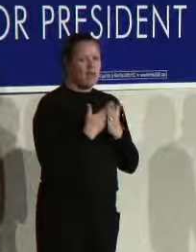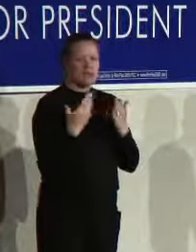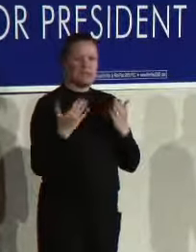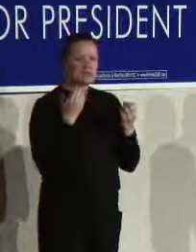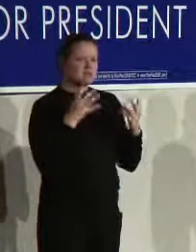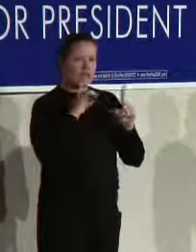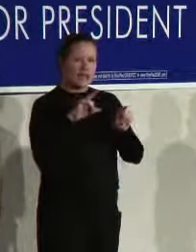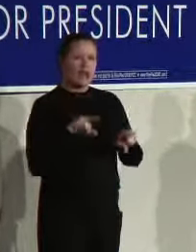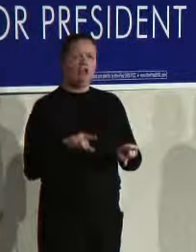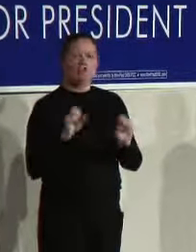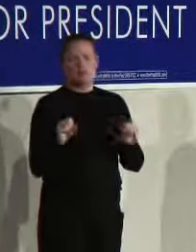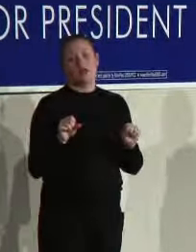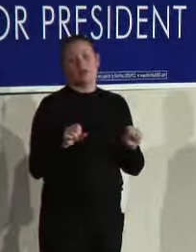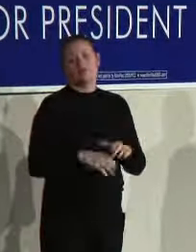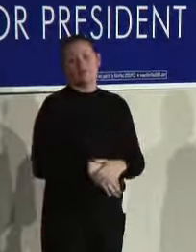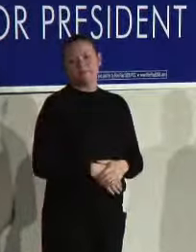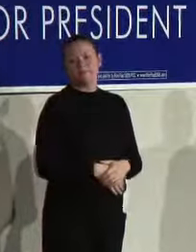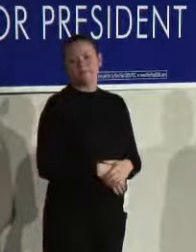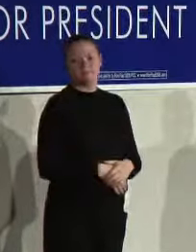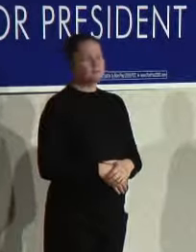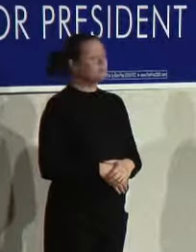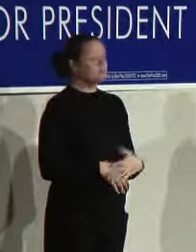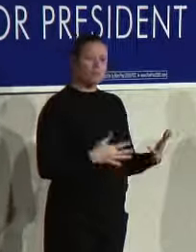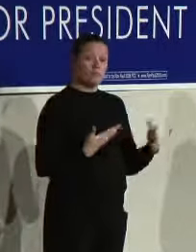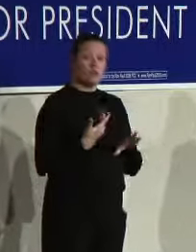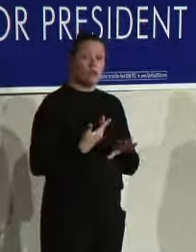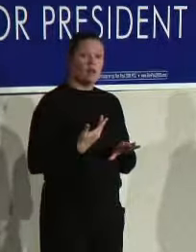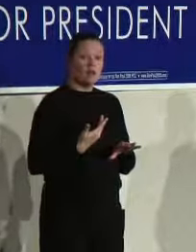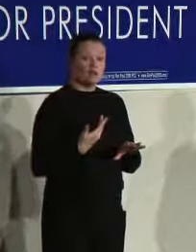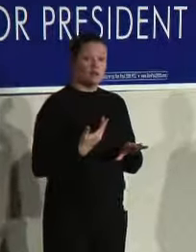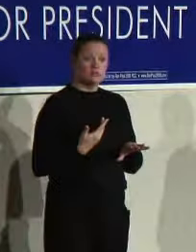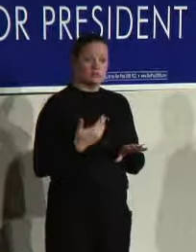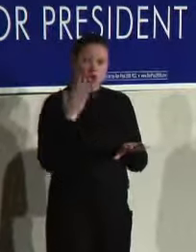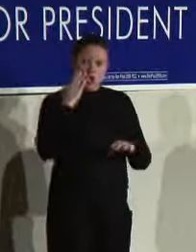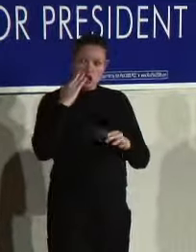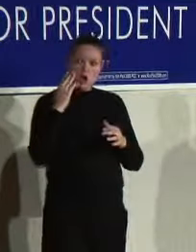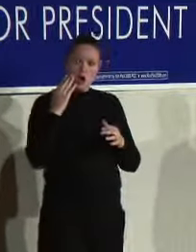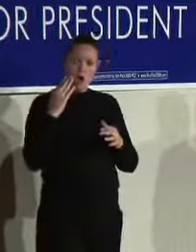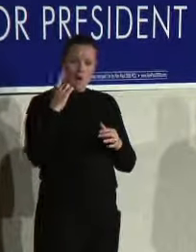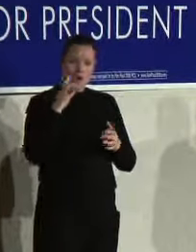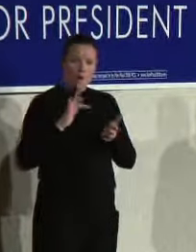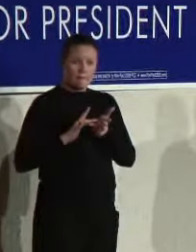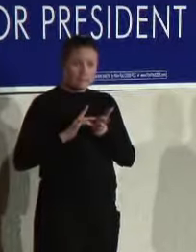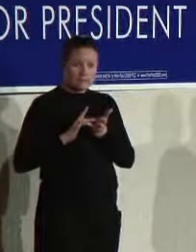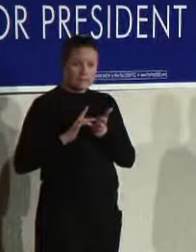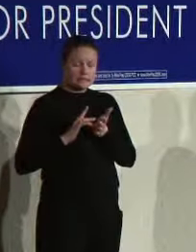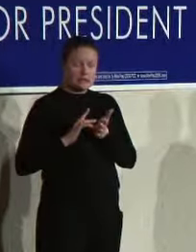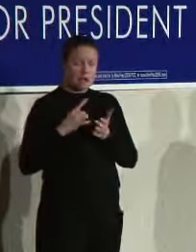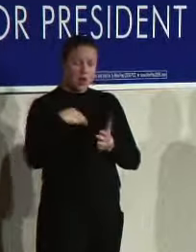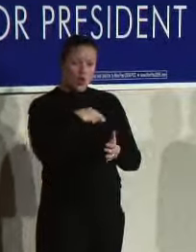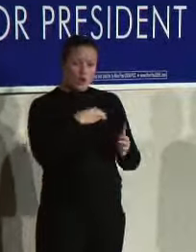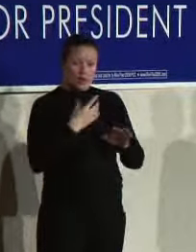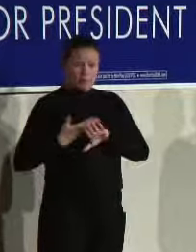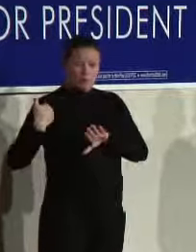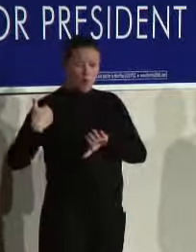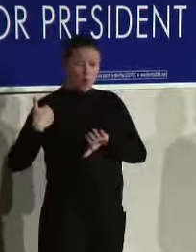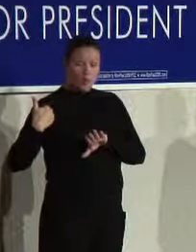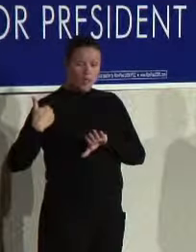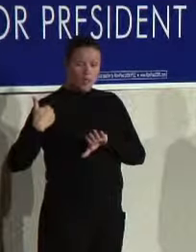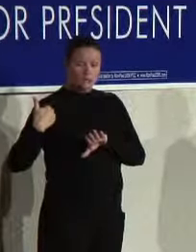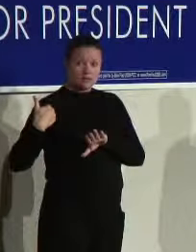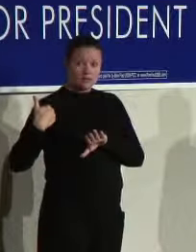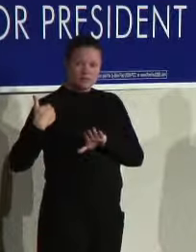But before, just like I said, in medicine, we charged the least amount, and people weren't turned away.